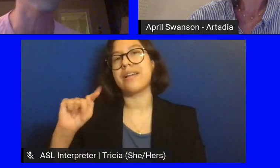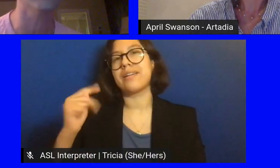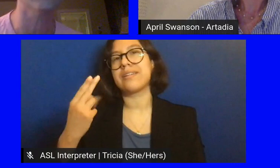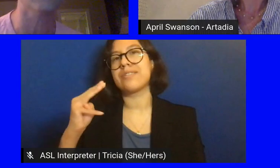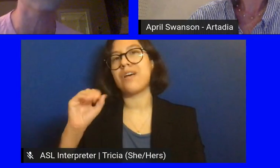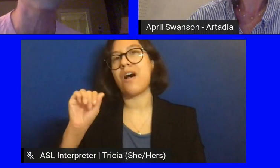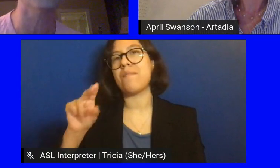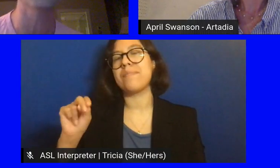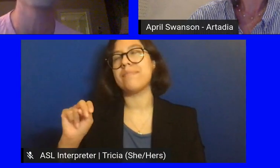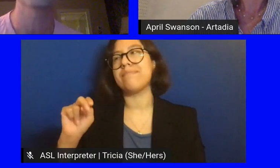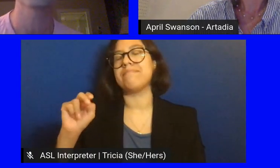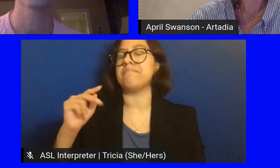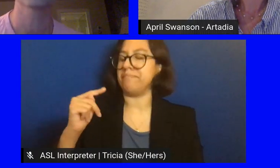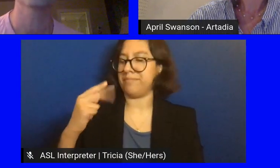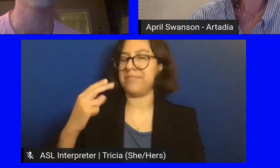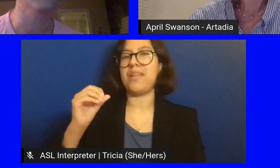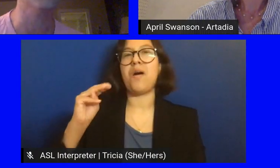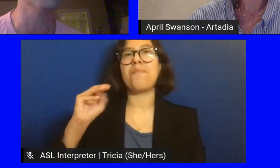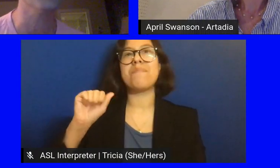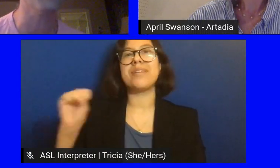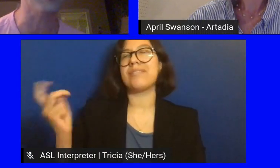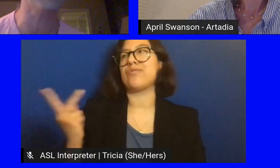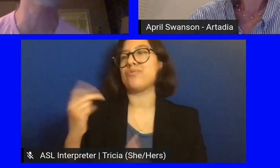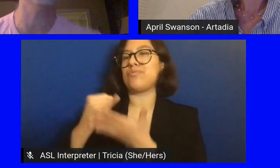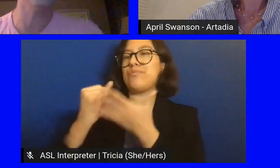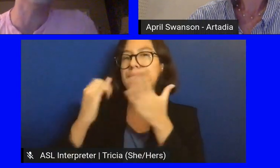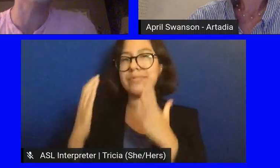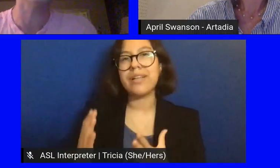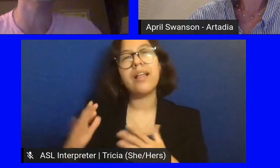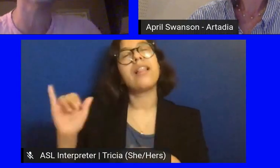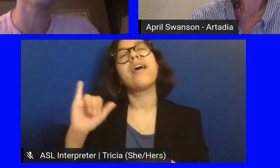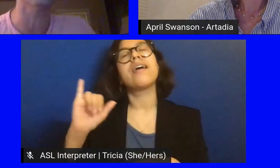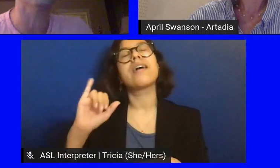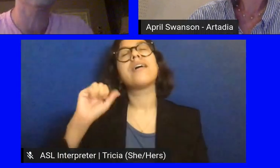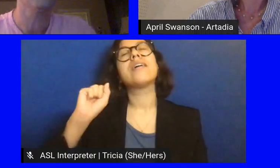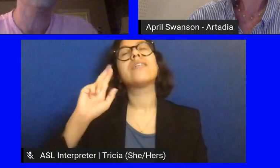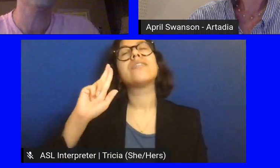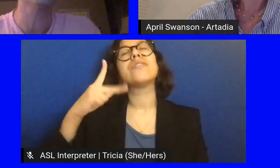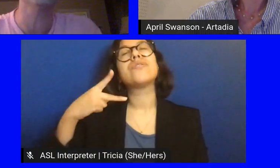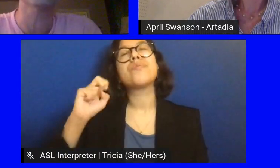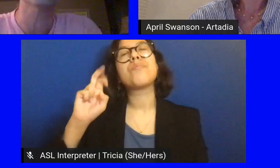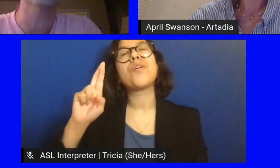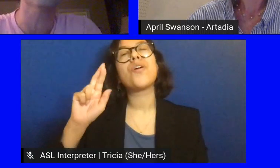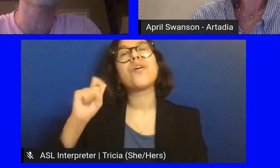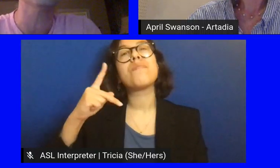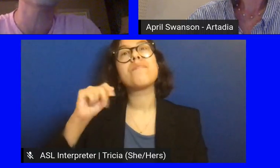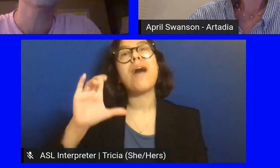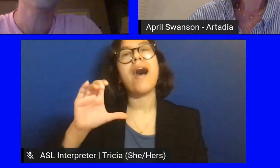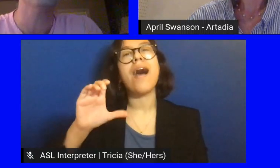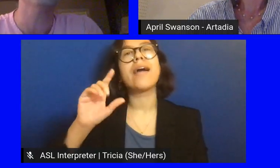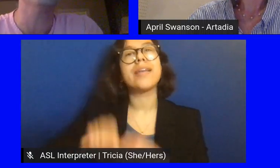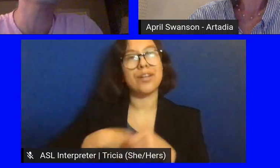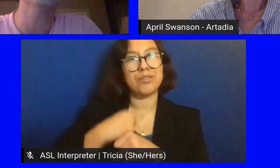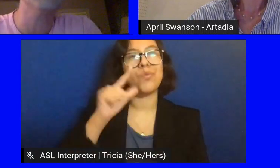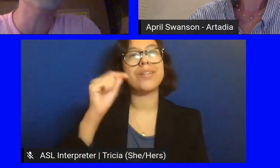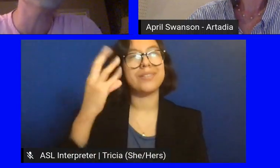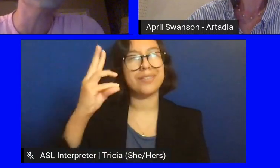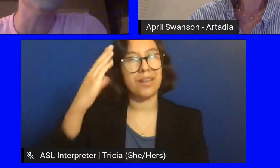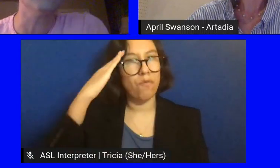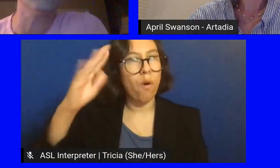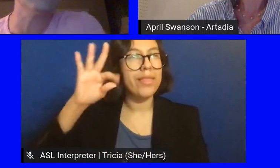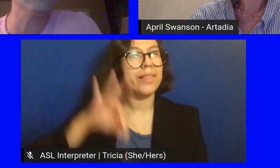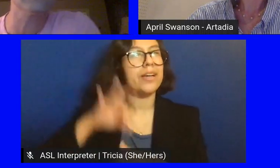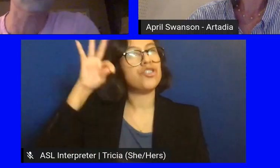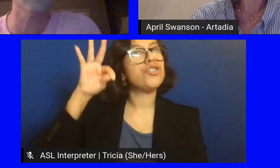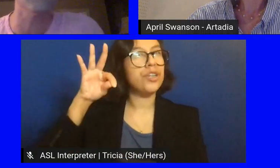as artists creating a Super PAC in 2016, around the 2016 election. And we wanted to make the point